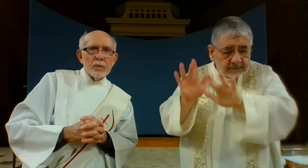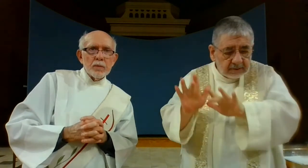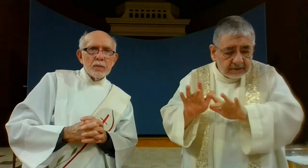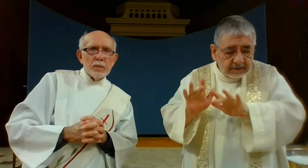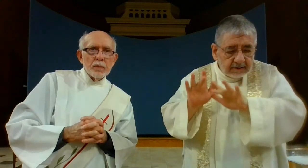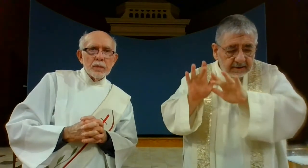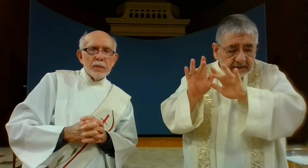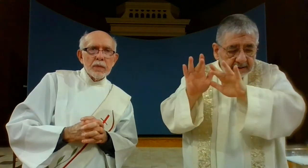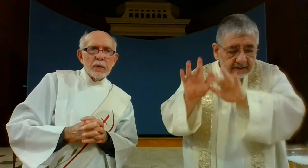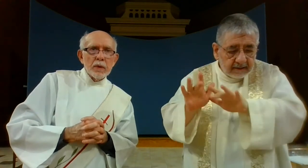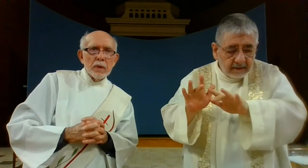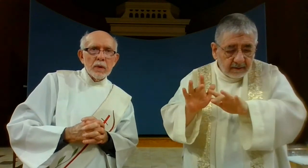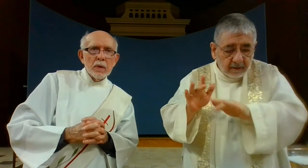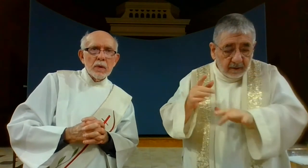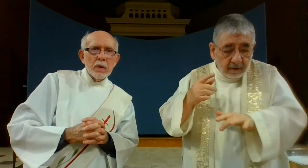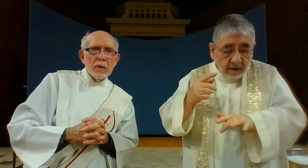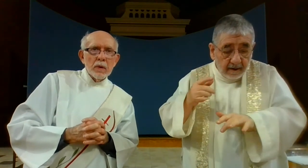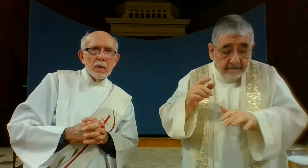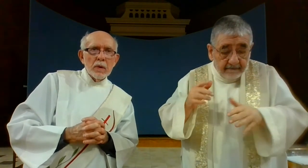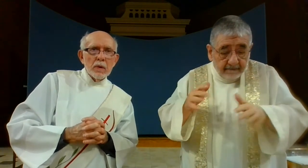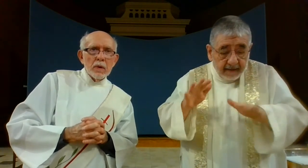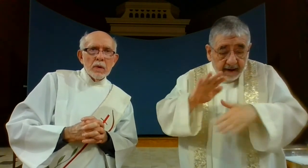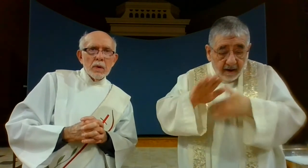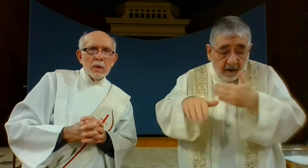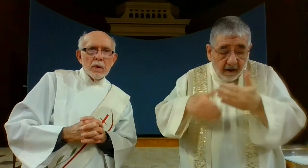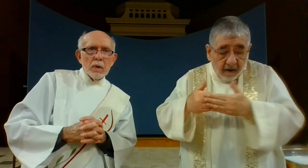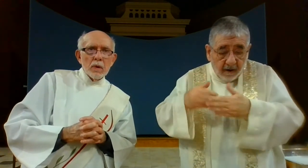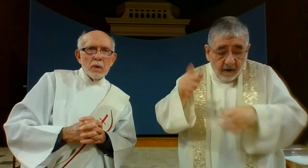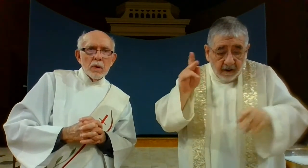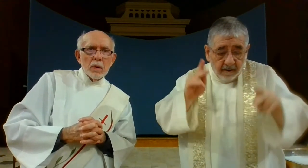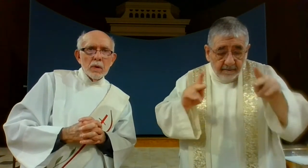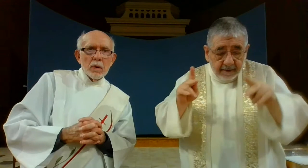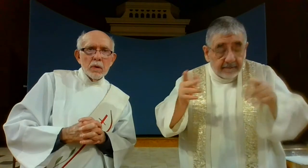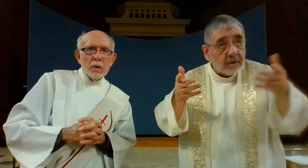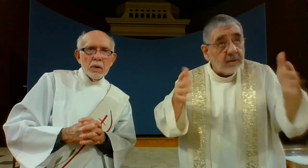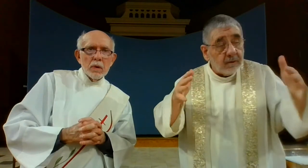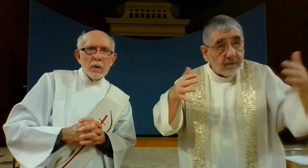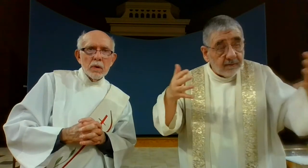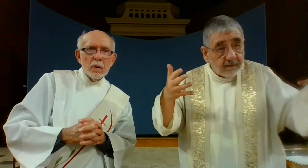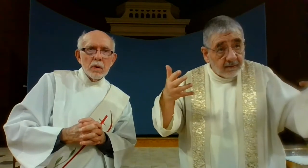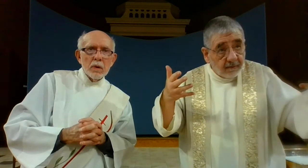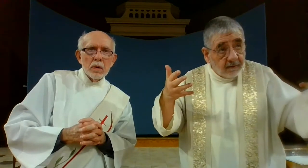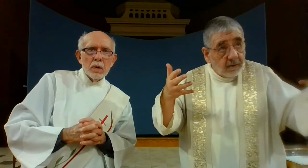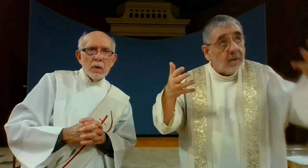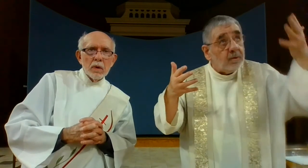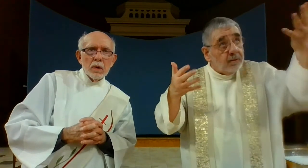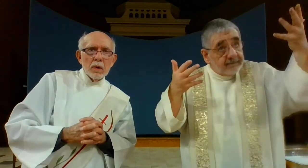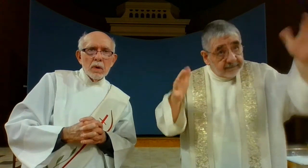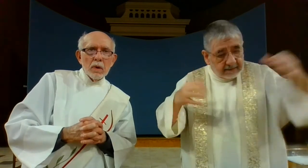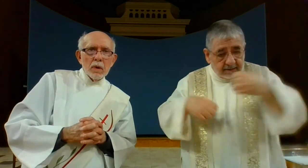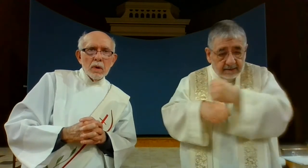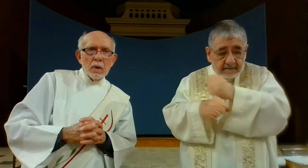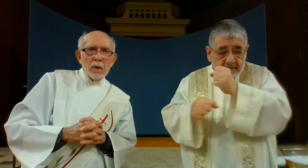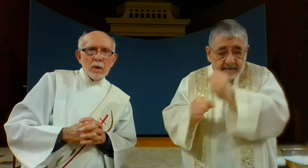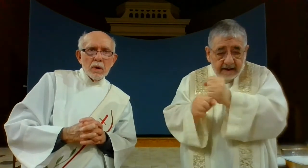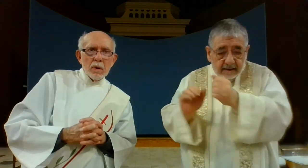Bring those you refresh with this heavenly sacrament, most merciful Father,